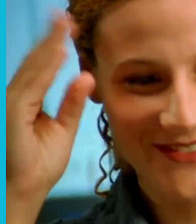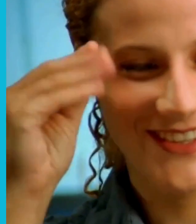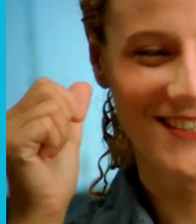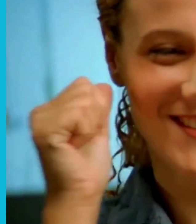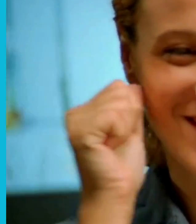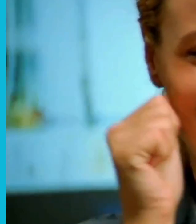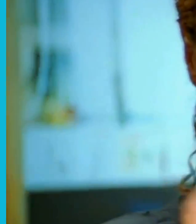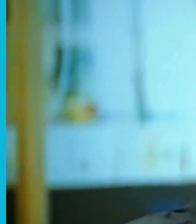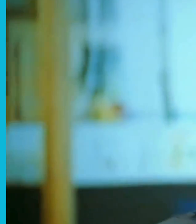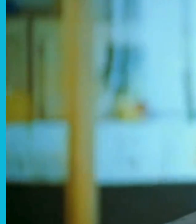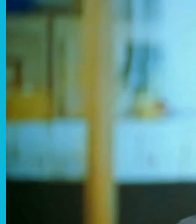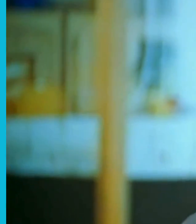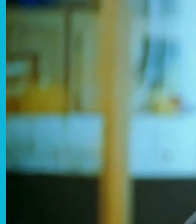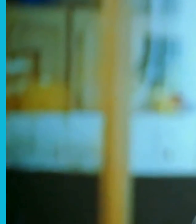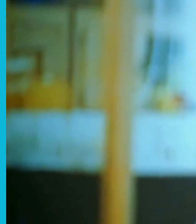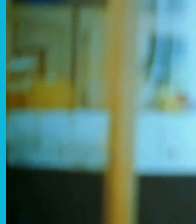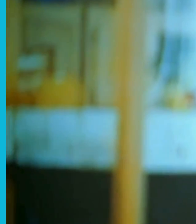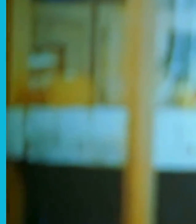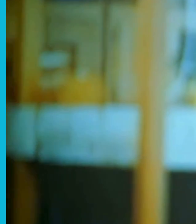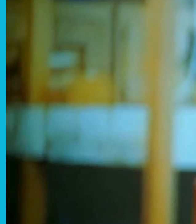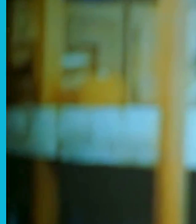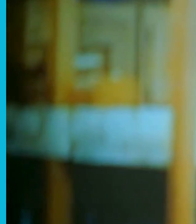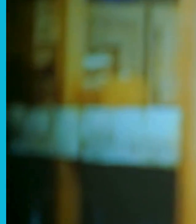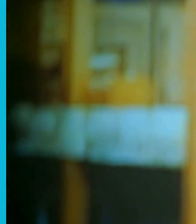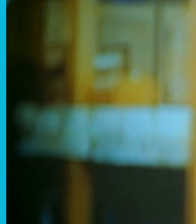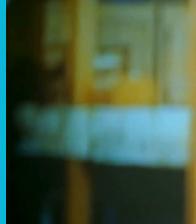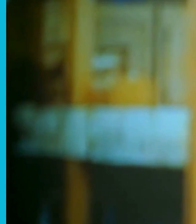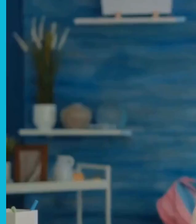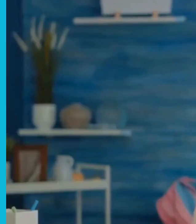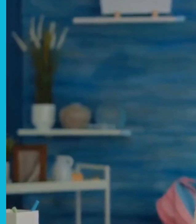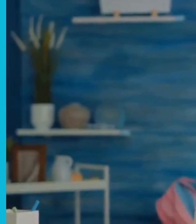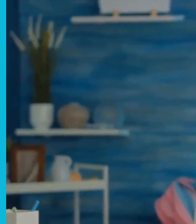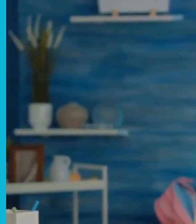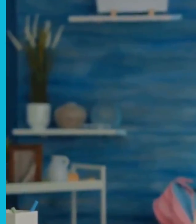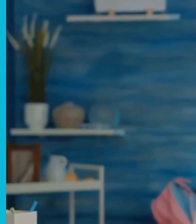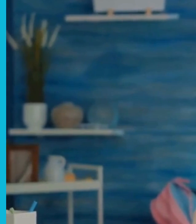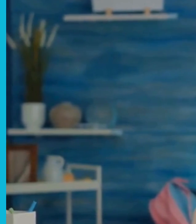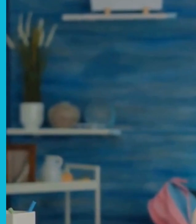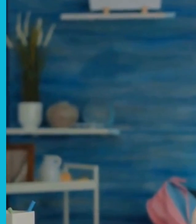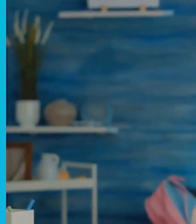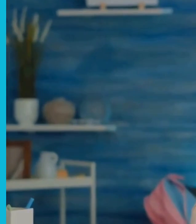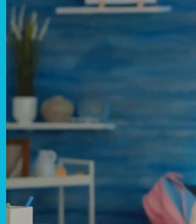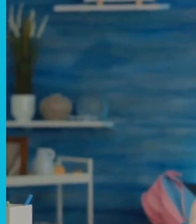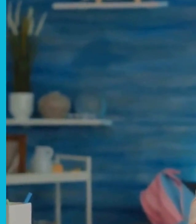classes, and fun ASL downloads. Don't forget to like and subscribe for more exciting content.